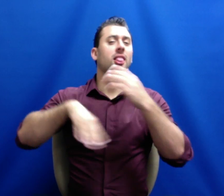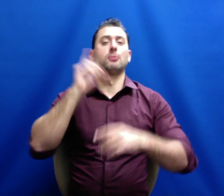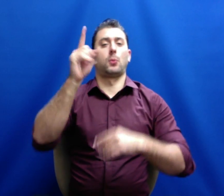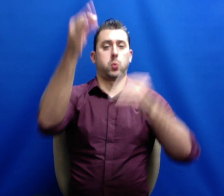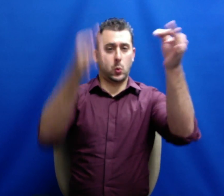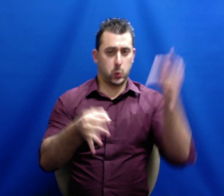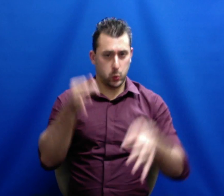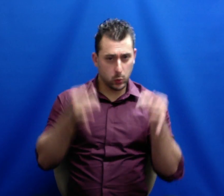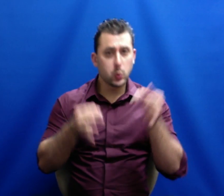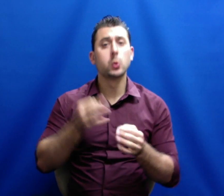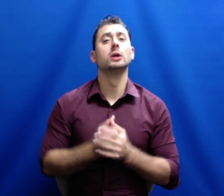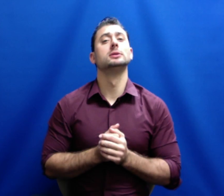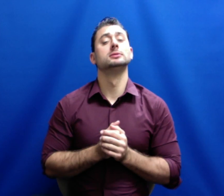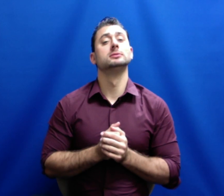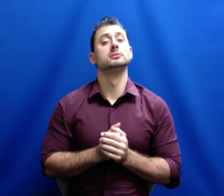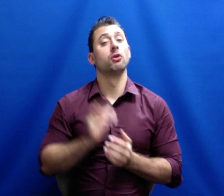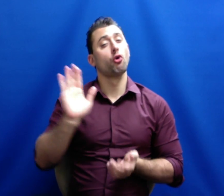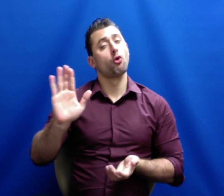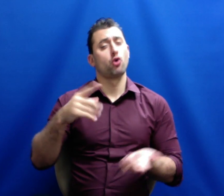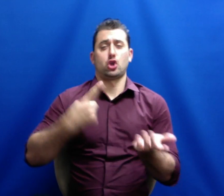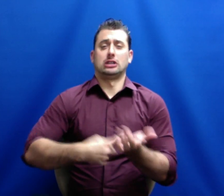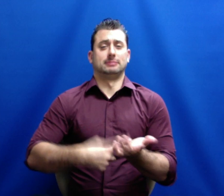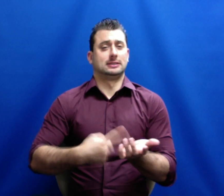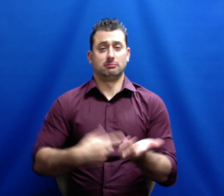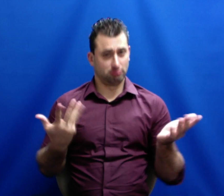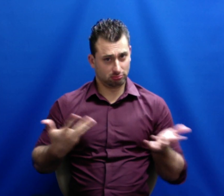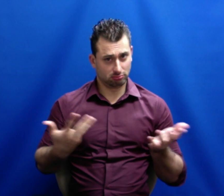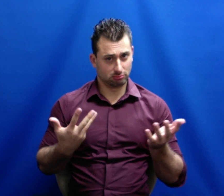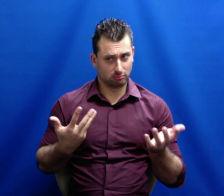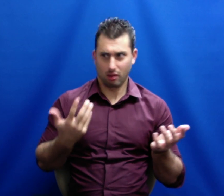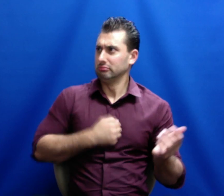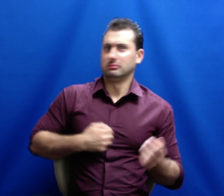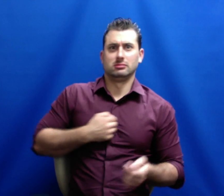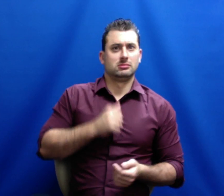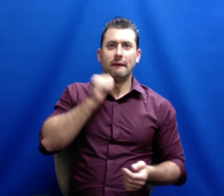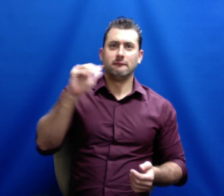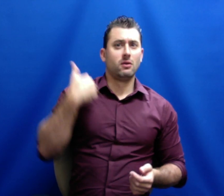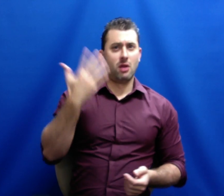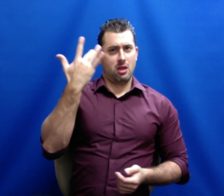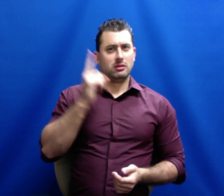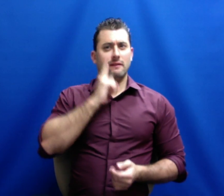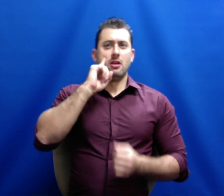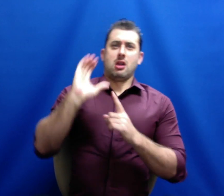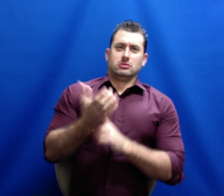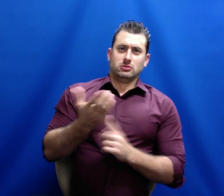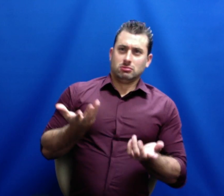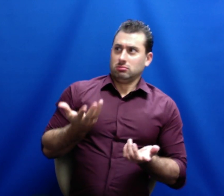Going on, they ended up going to court, and her argument was, I'm sorry, it's not my fault because of deaf culture. The